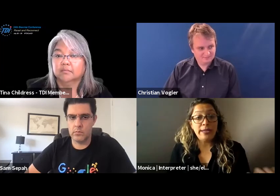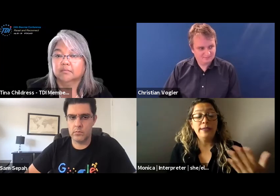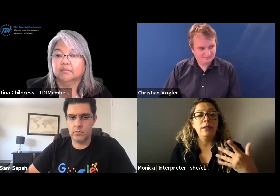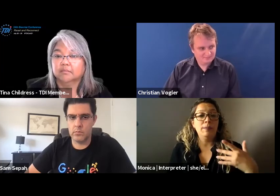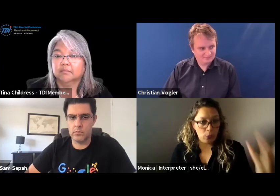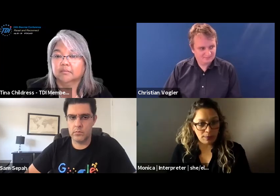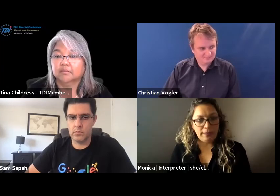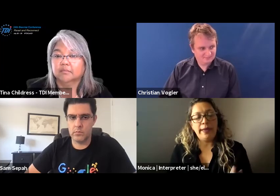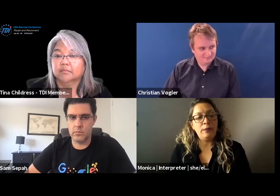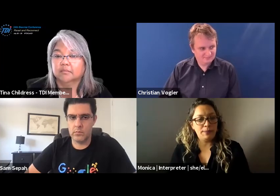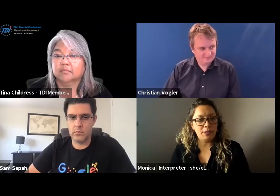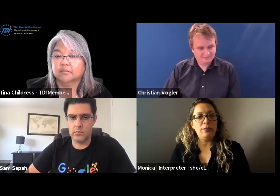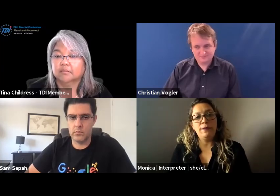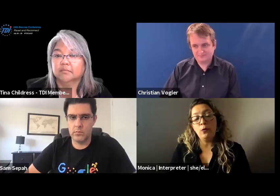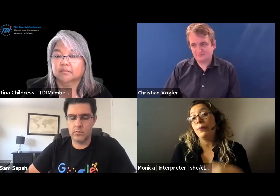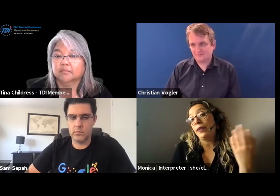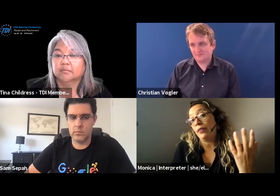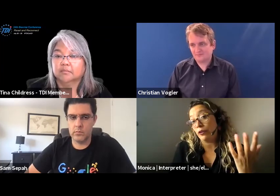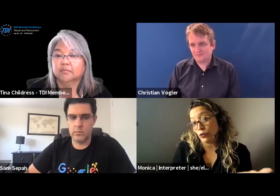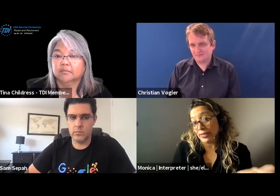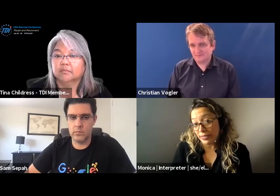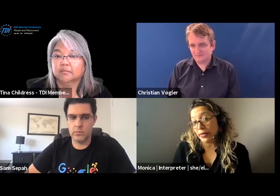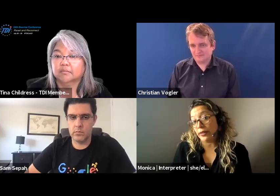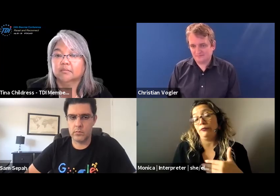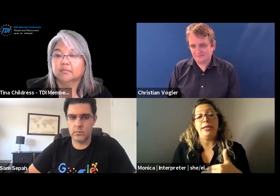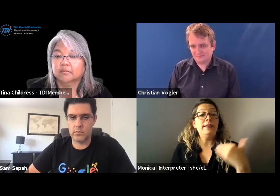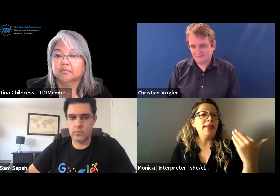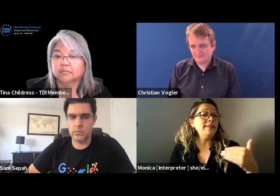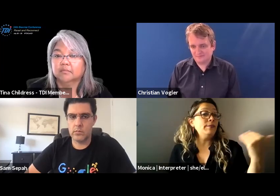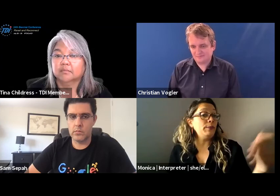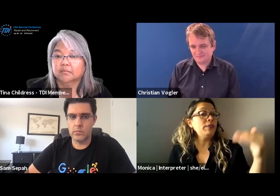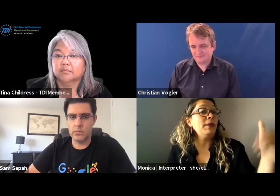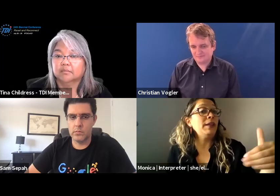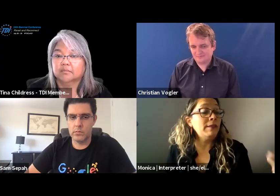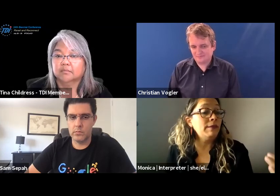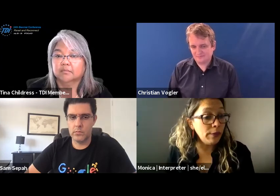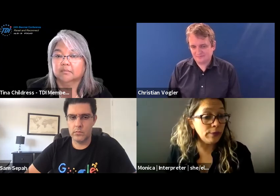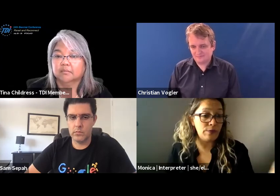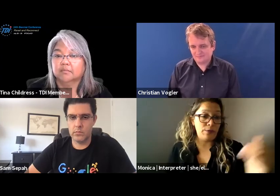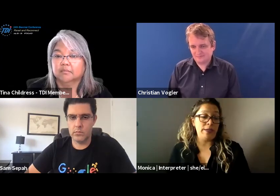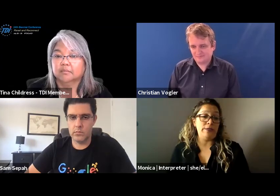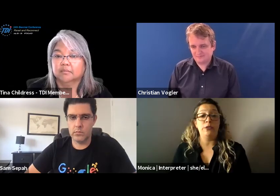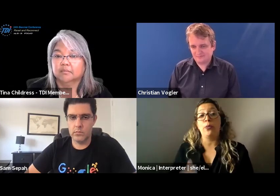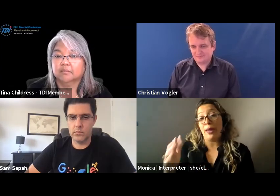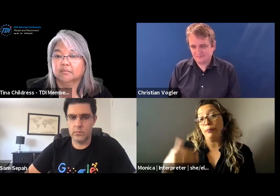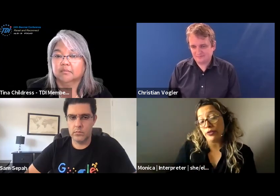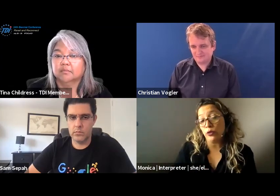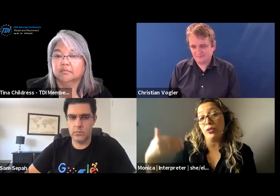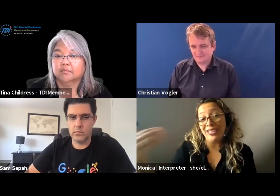provides equipment, like I was mentioning before, but then there's criteria, right? That deafblind person might not fulfill those criteria, or that person who